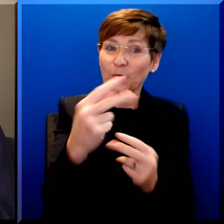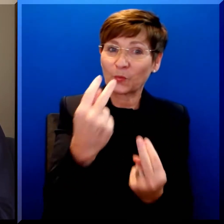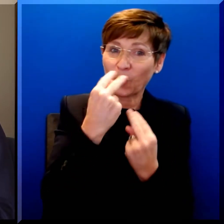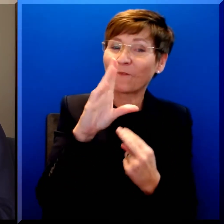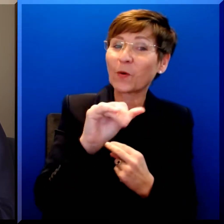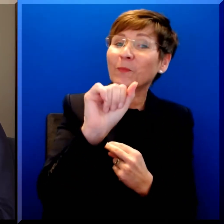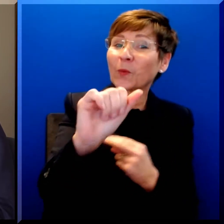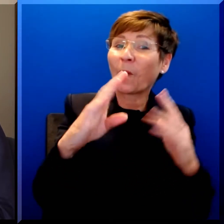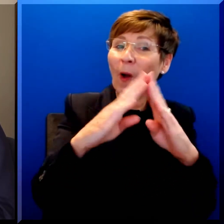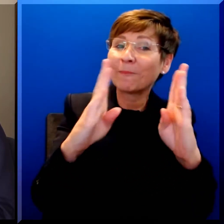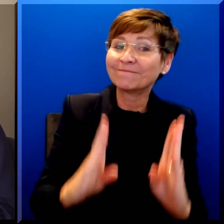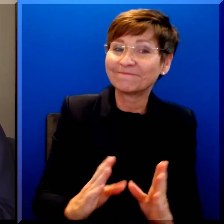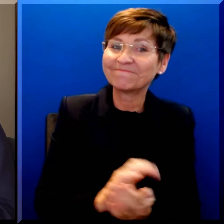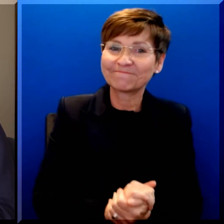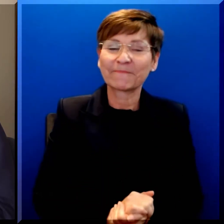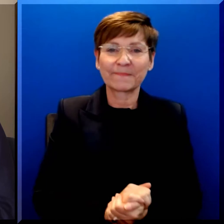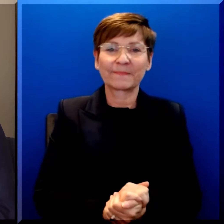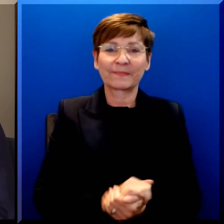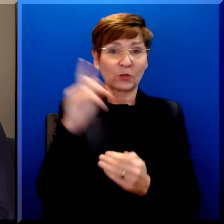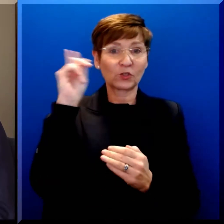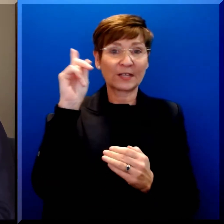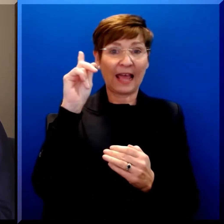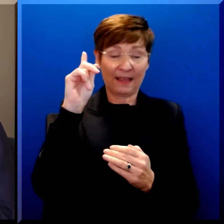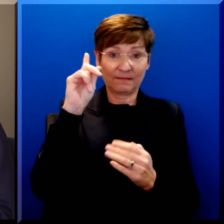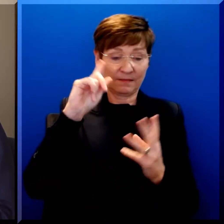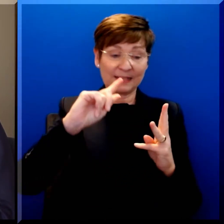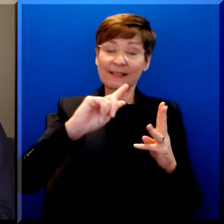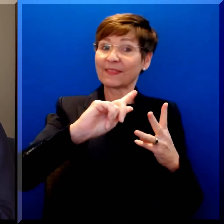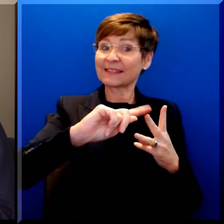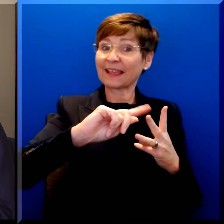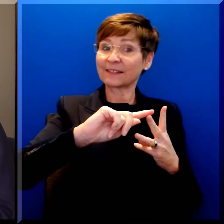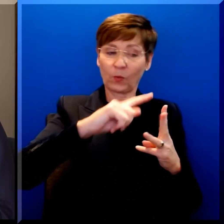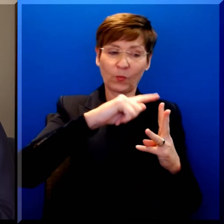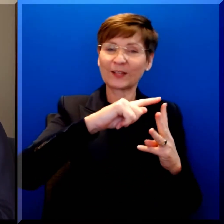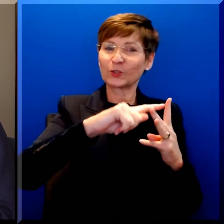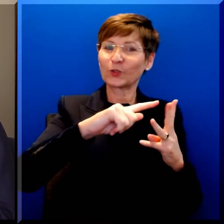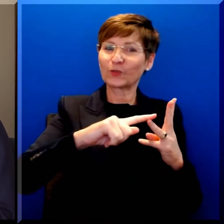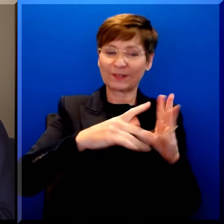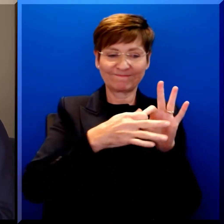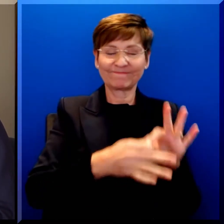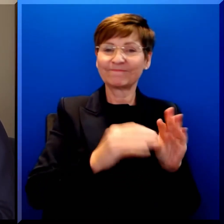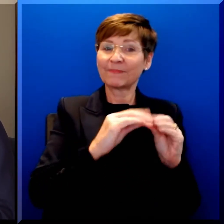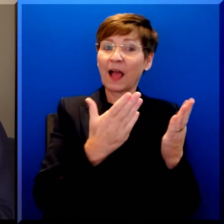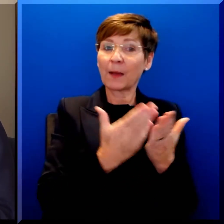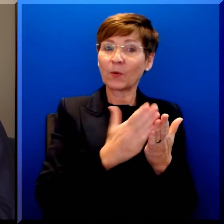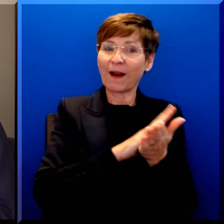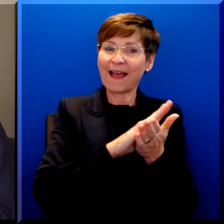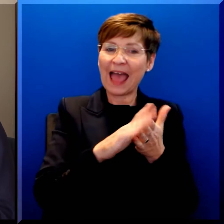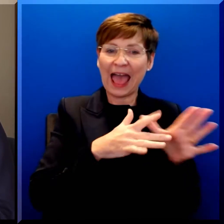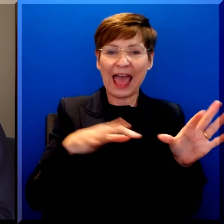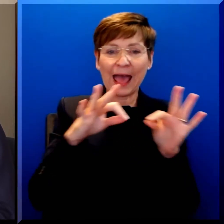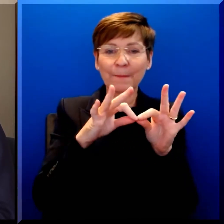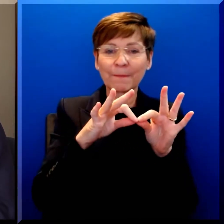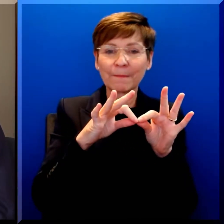you are watching this in the comfort of yours. Today we will be continuing our second part in our three-part series of the